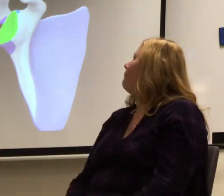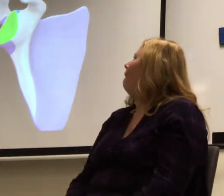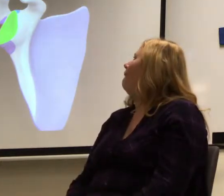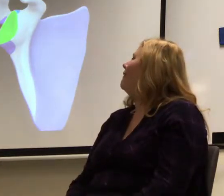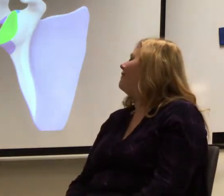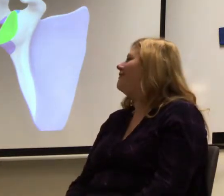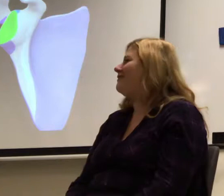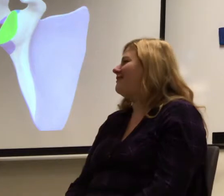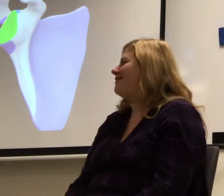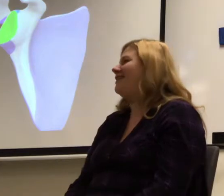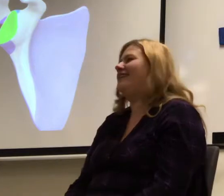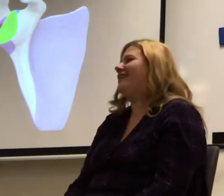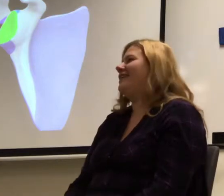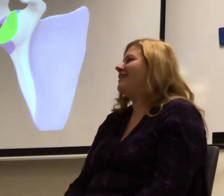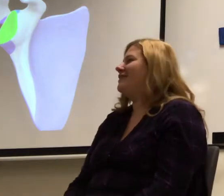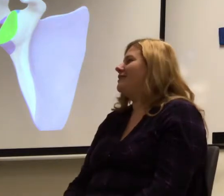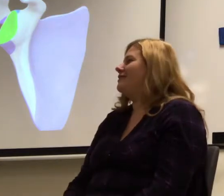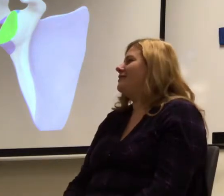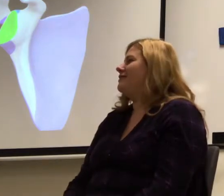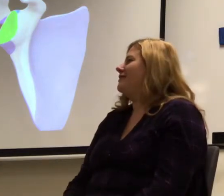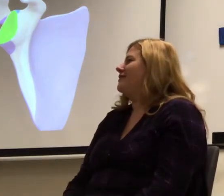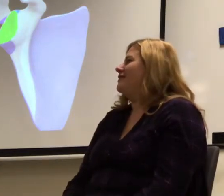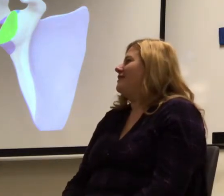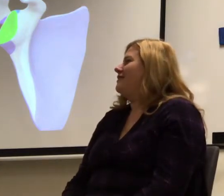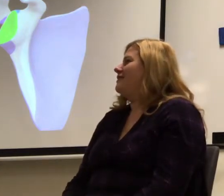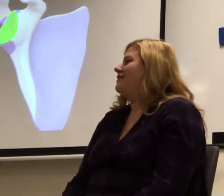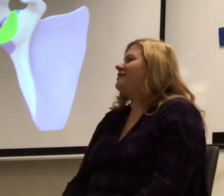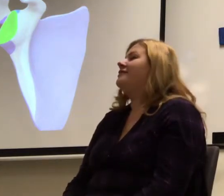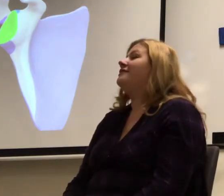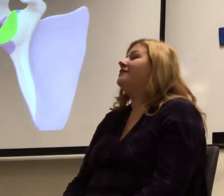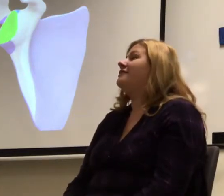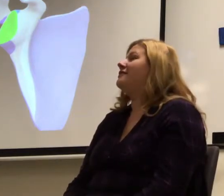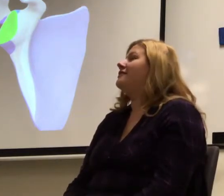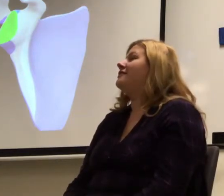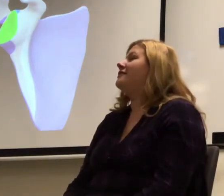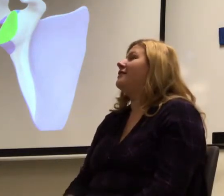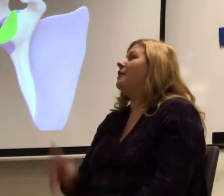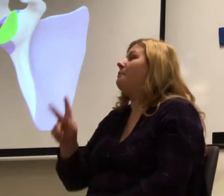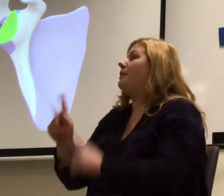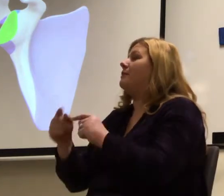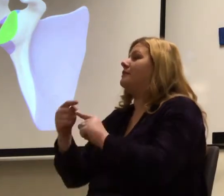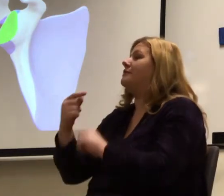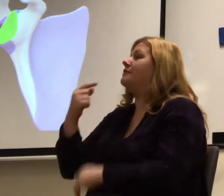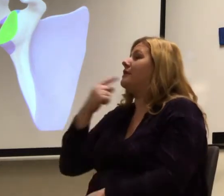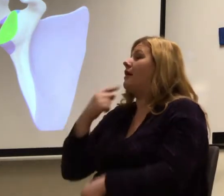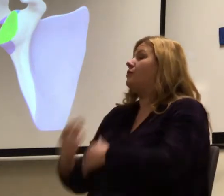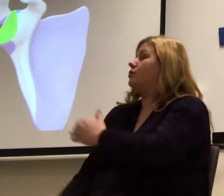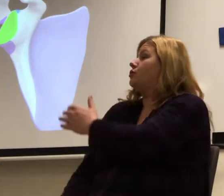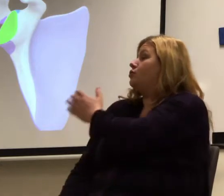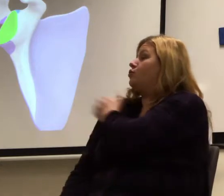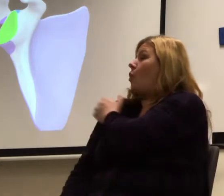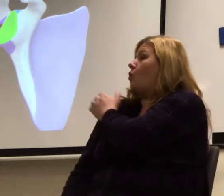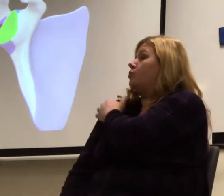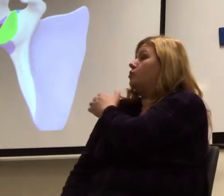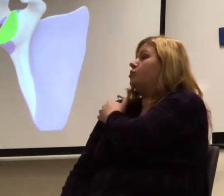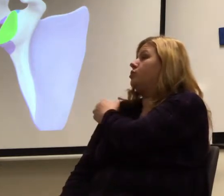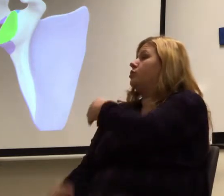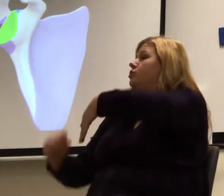When people say shoulder joint, typically they're referring to this